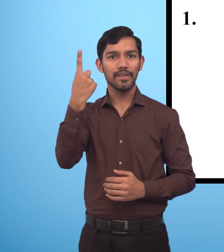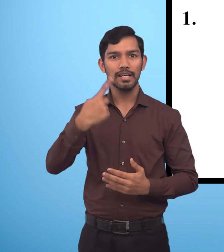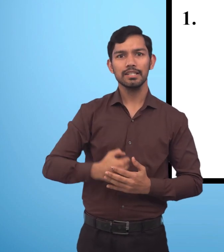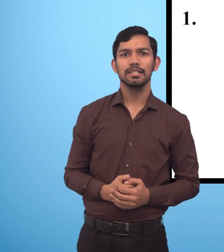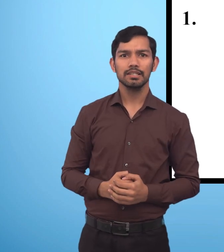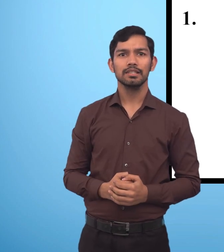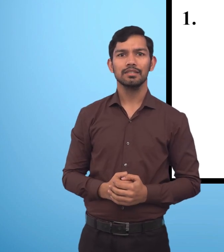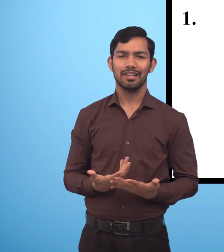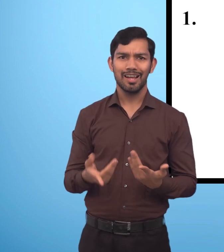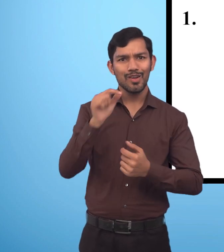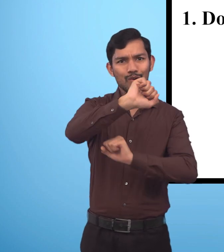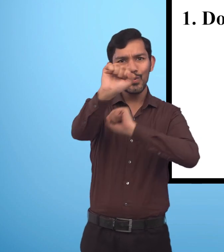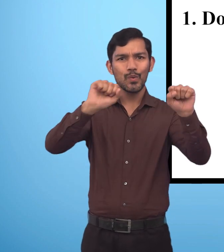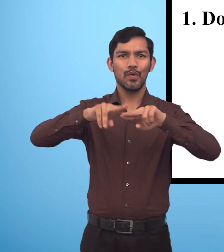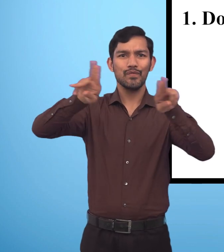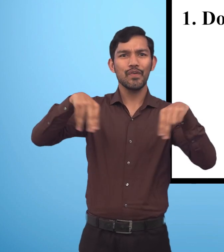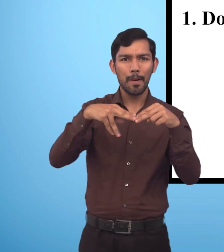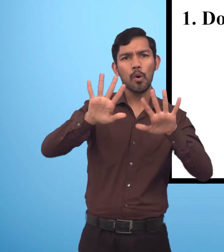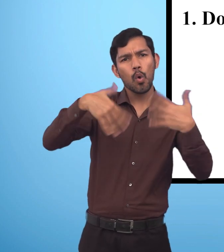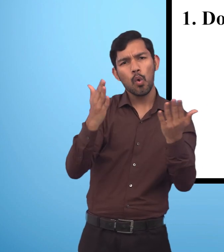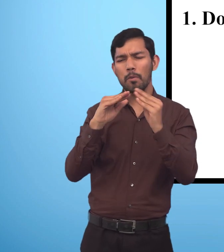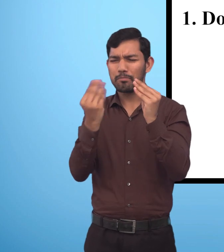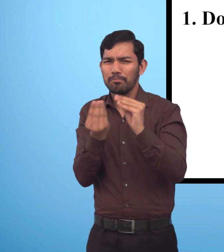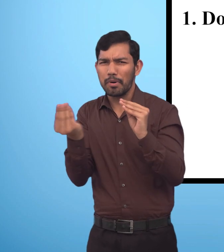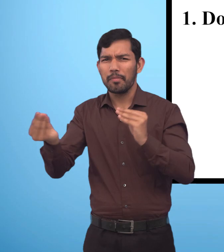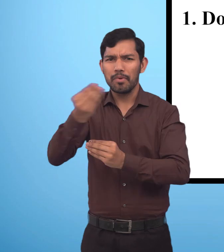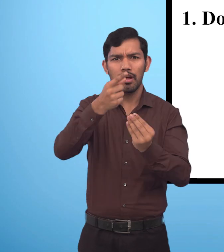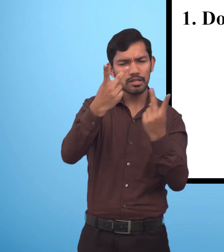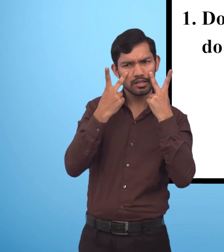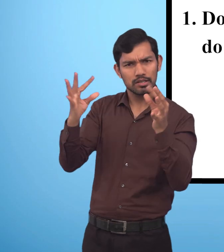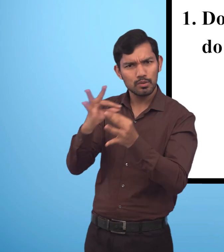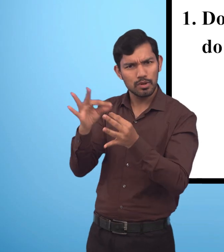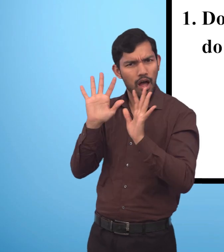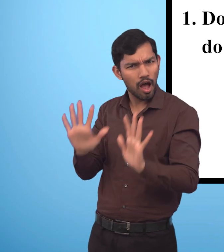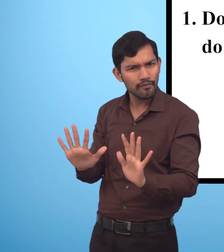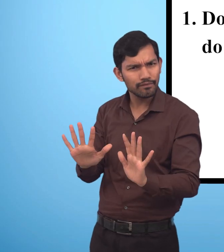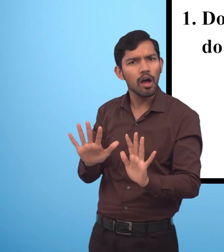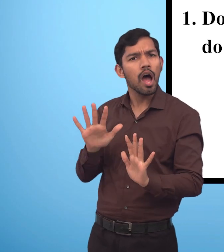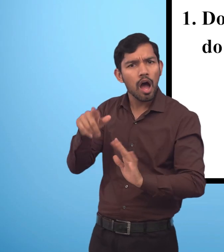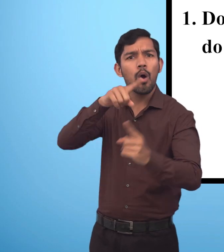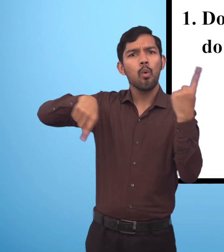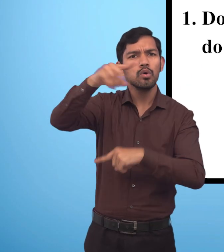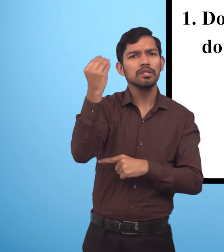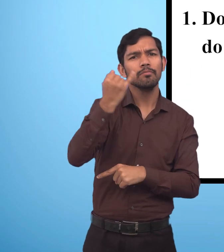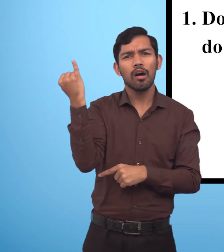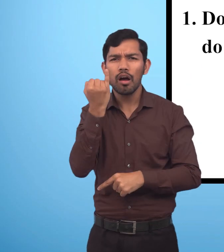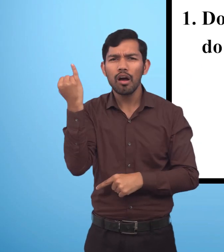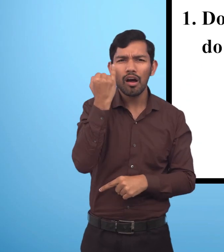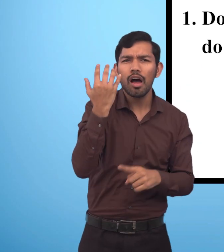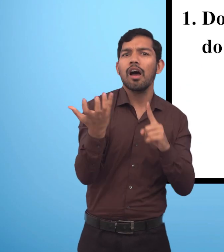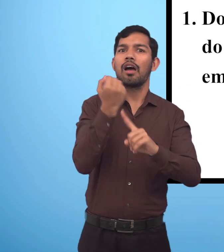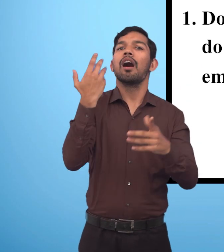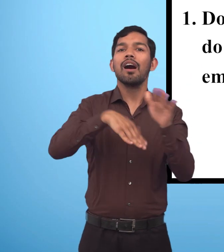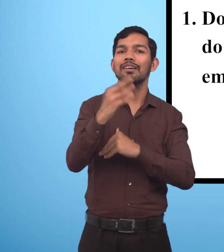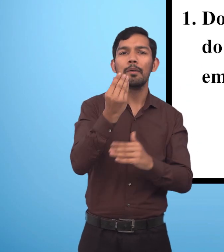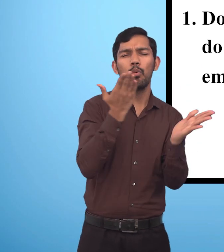1. Does anyone in your family or neighborhood do embroidery? Find out what